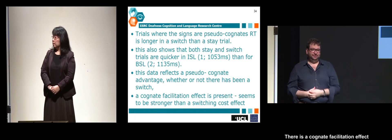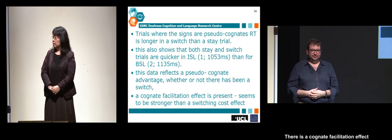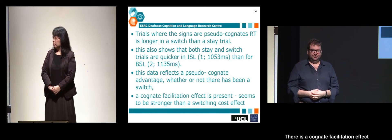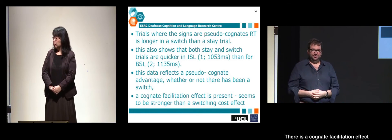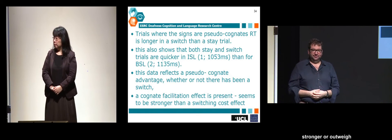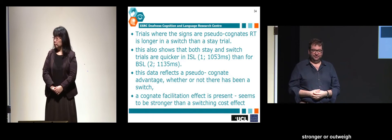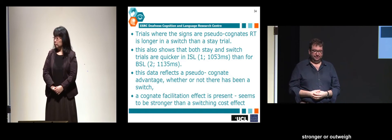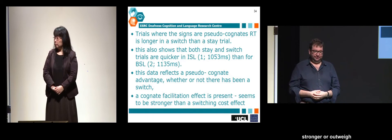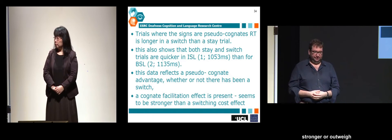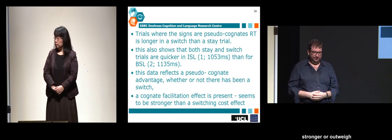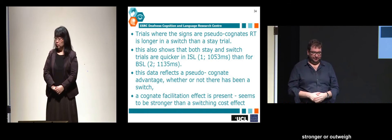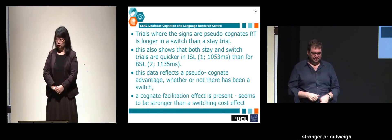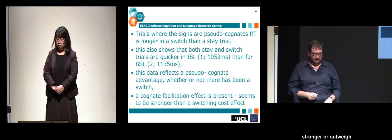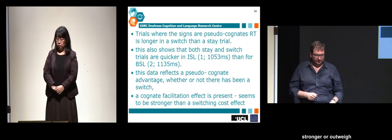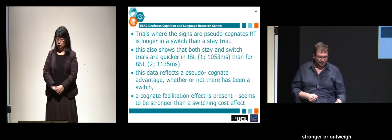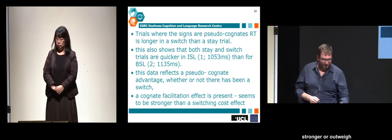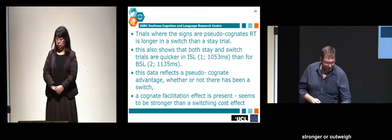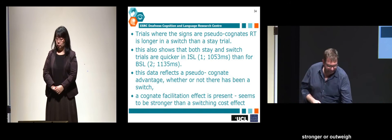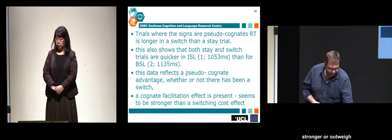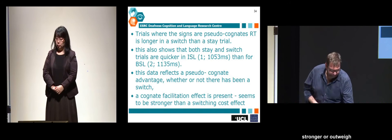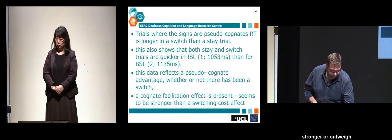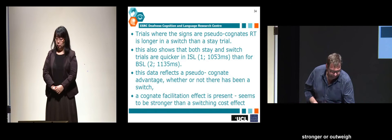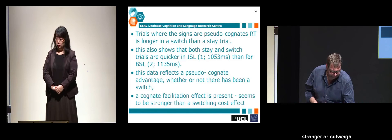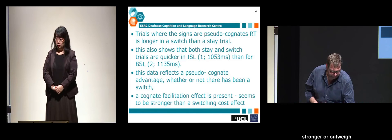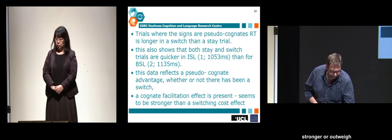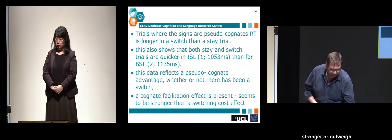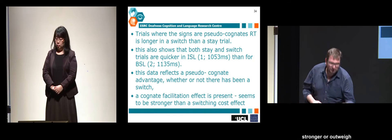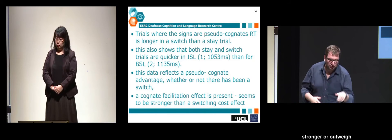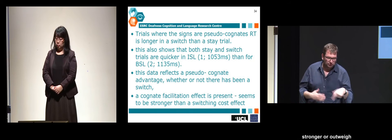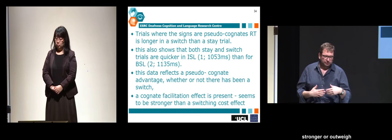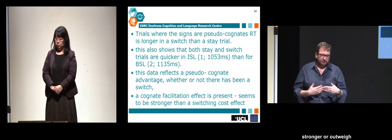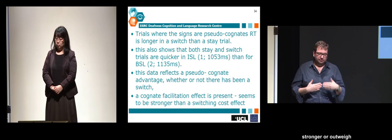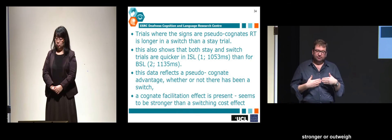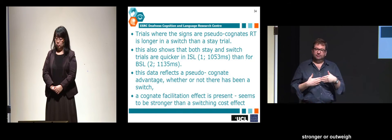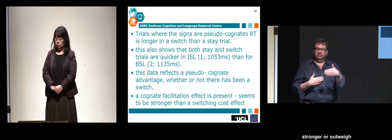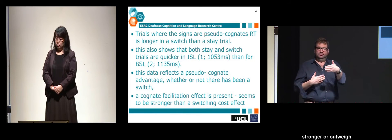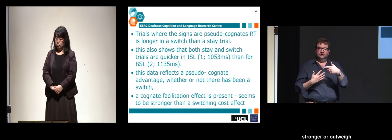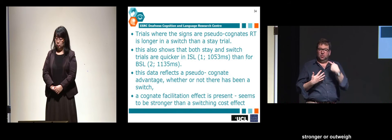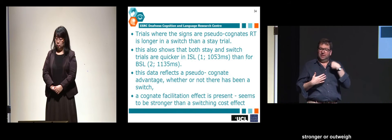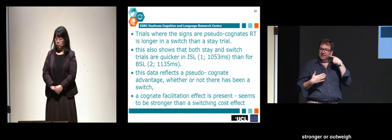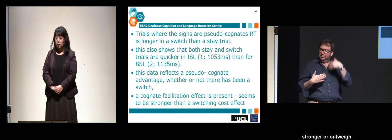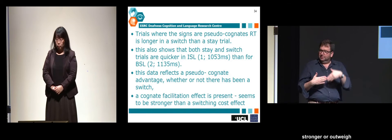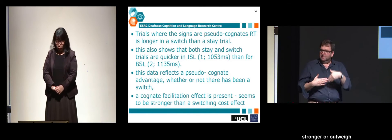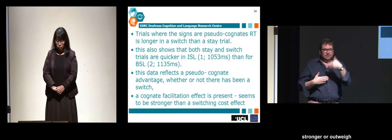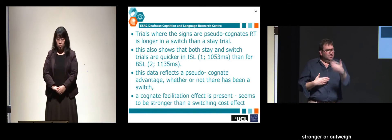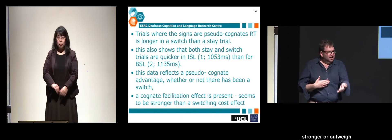and that seems to be stronger or outweigh the switching cost effect.